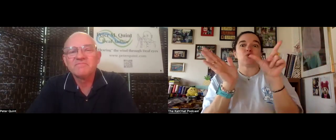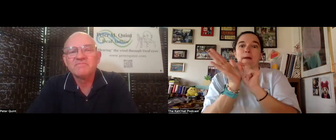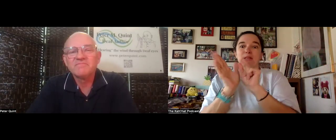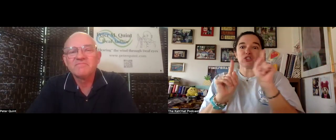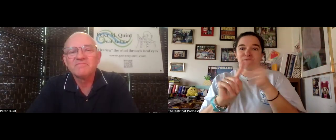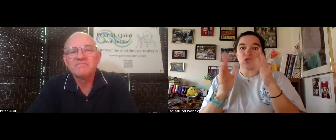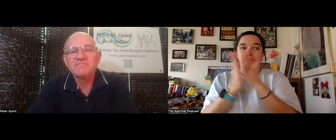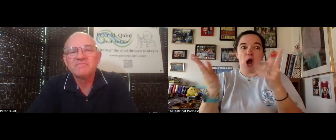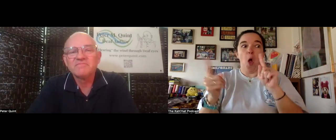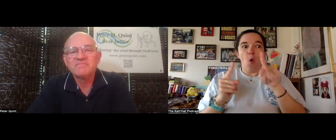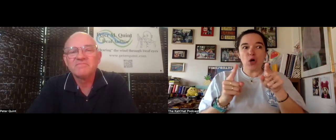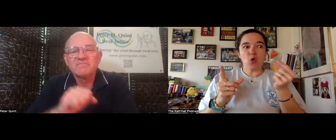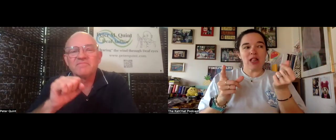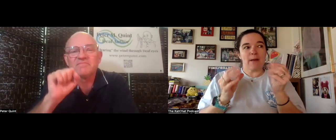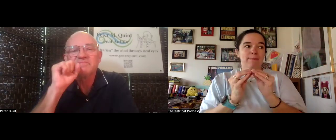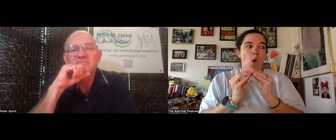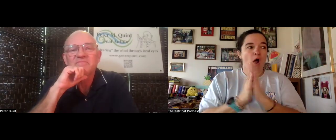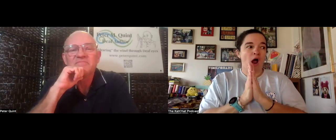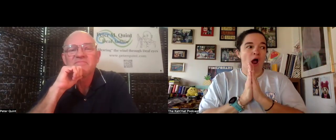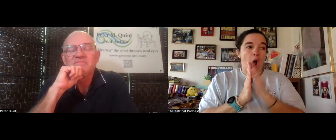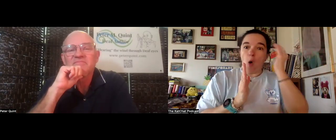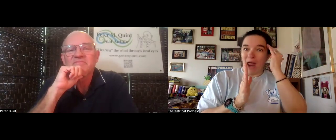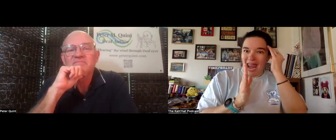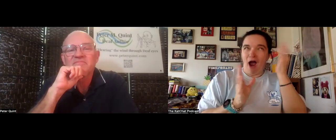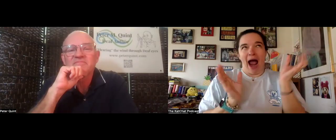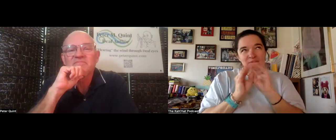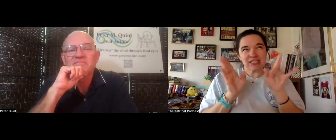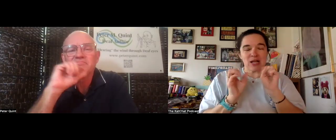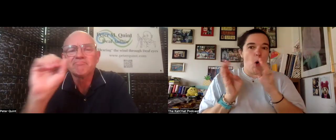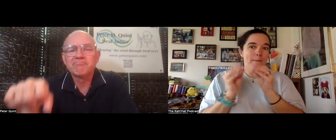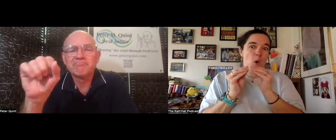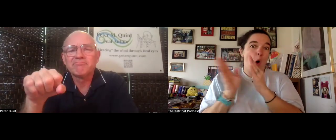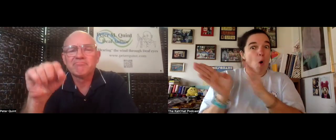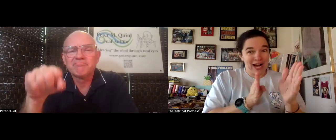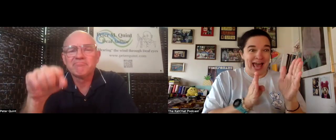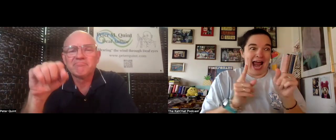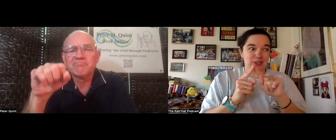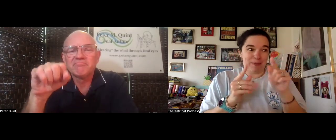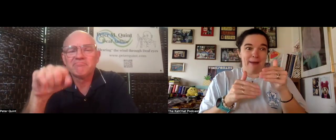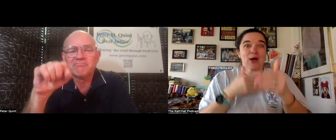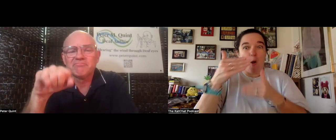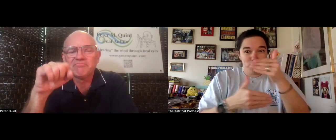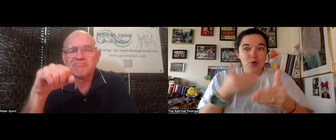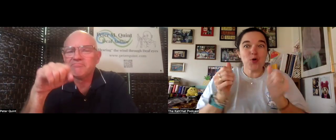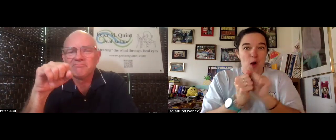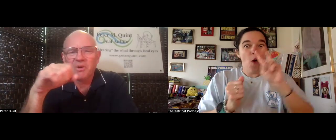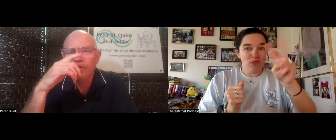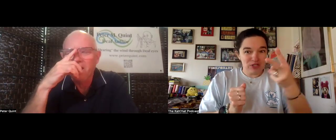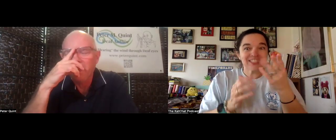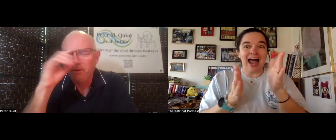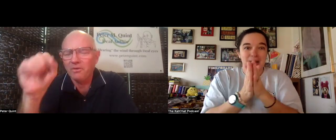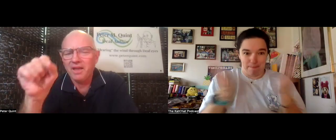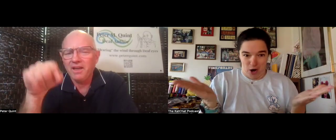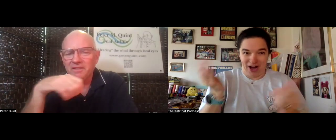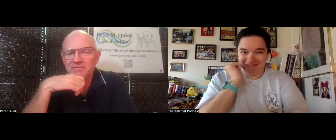finding you to publish your first book, were you a little bit more aware, obviously, or more organized to be able to go through with